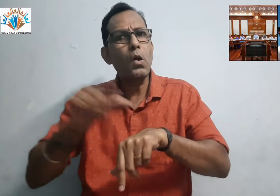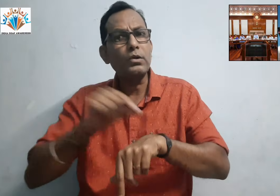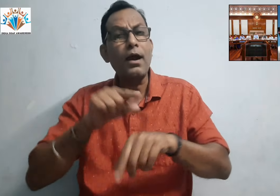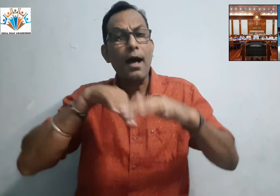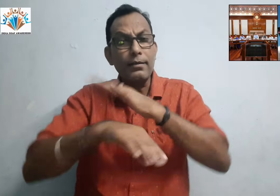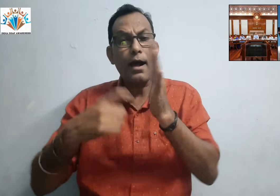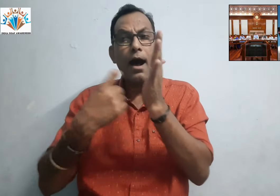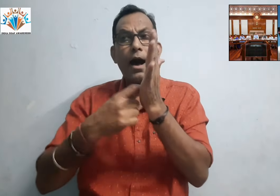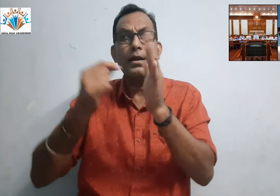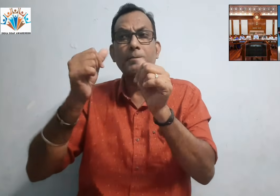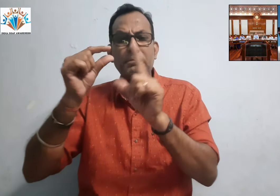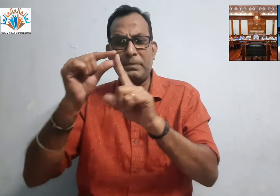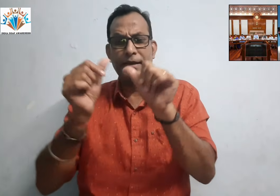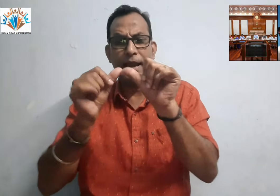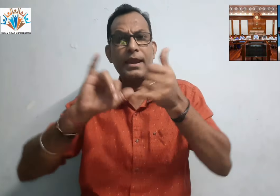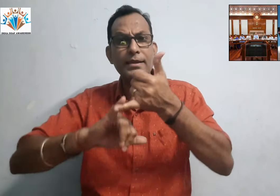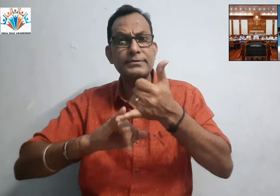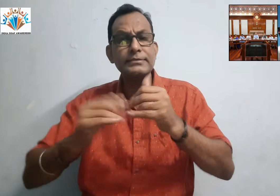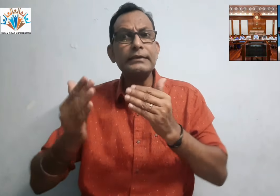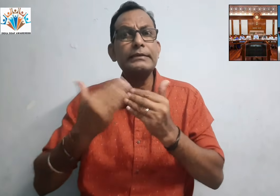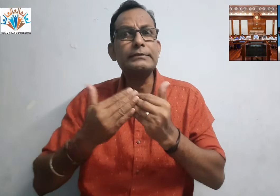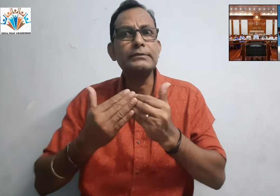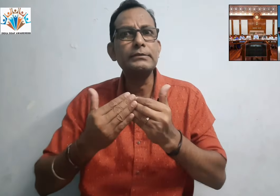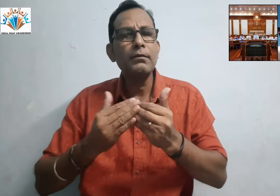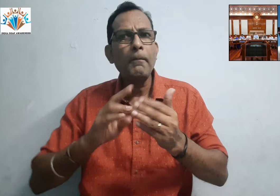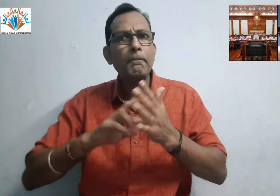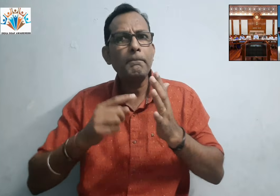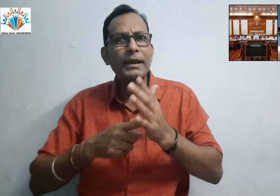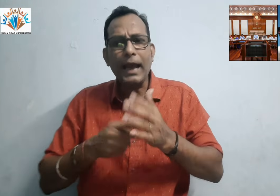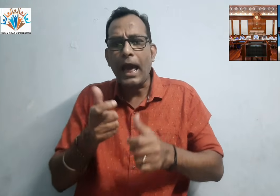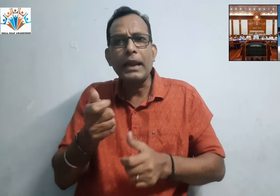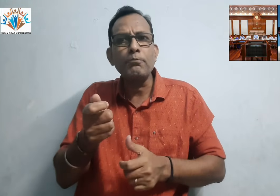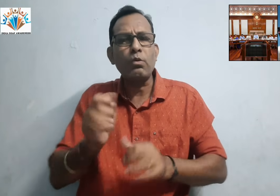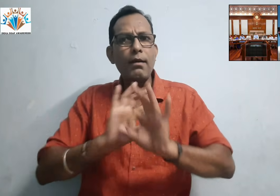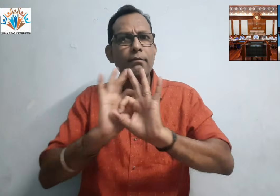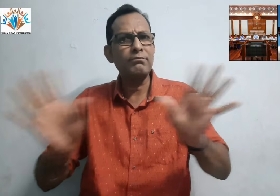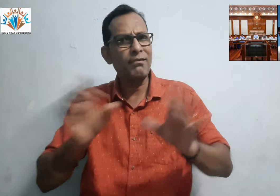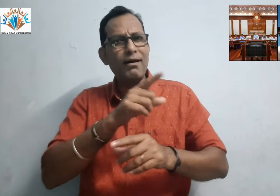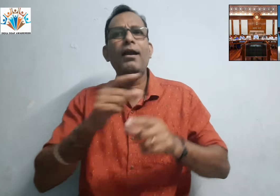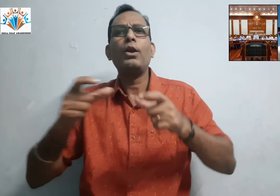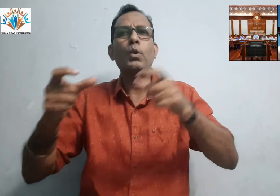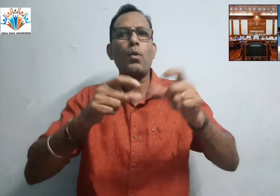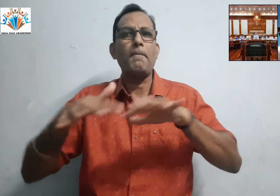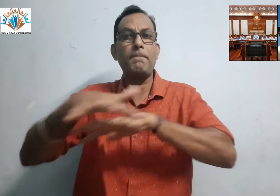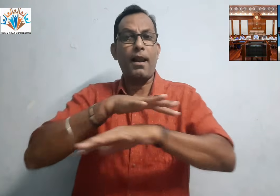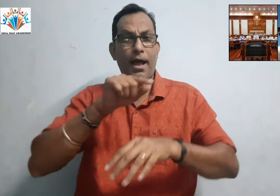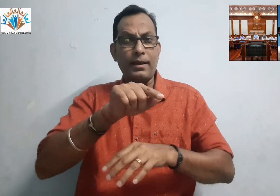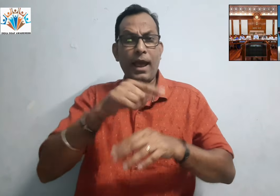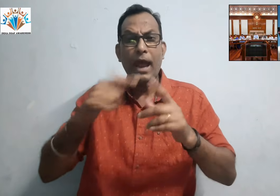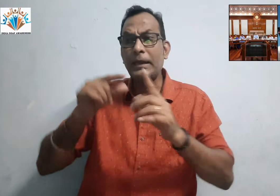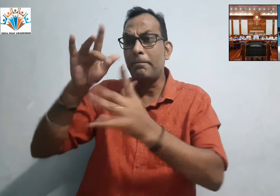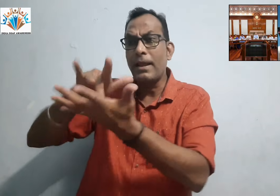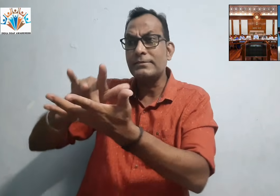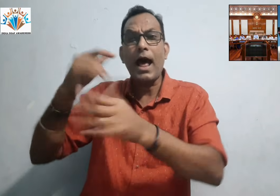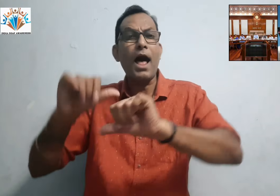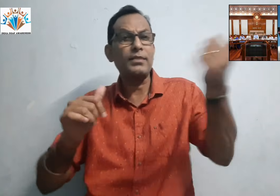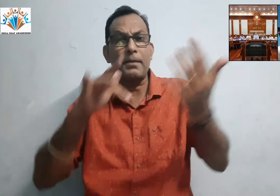of RPAS, it's mini remote for grown up and any place other